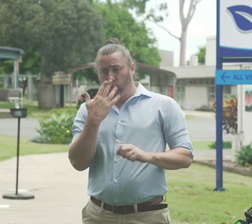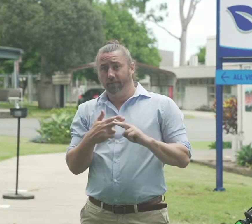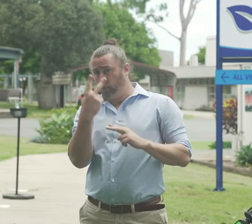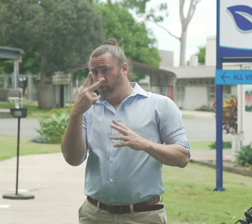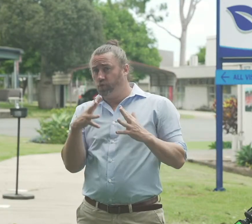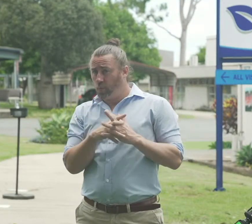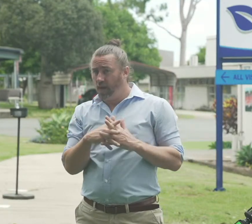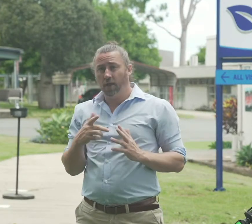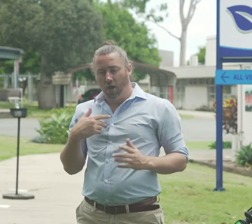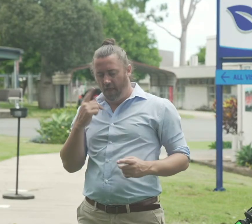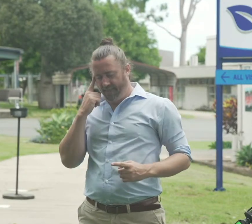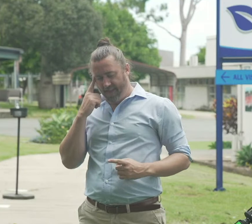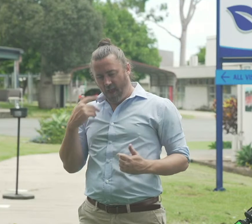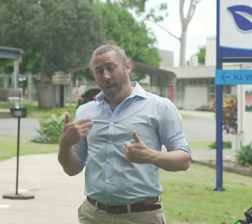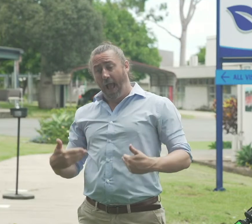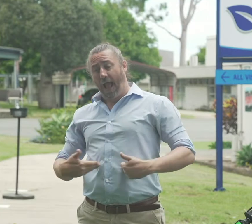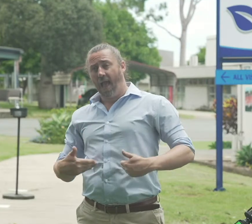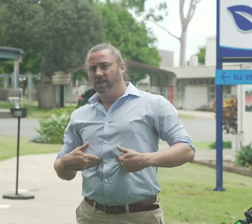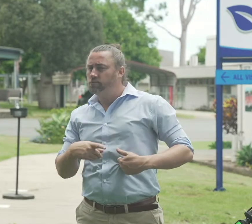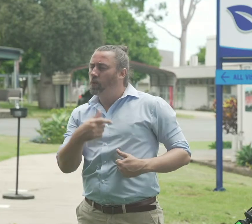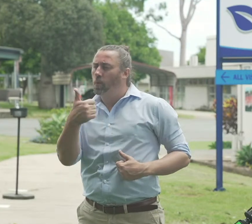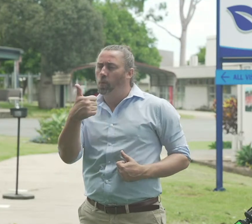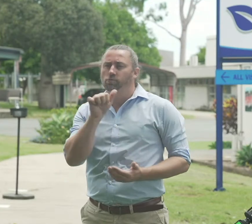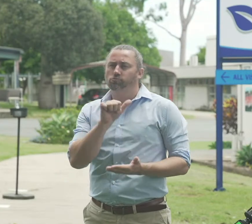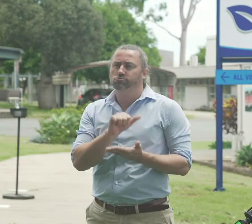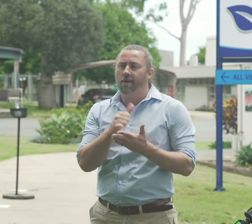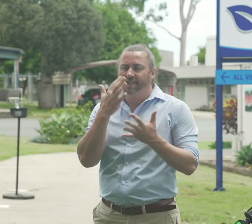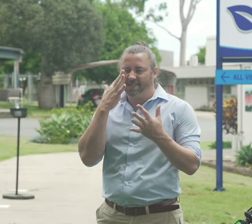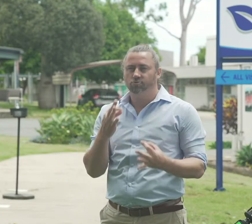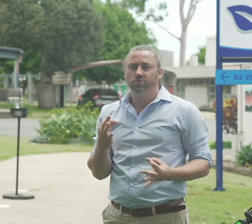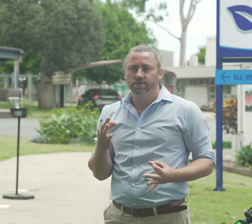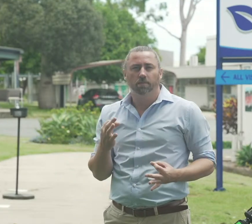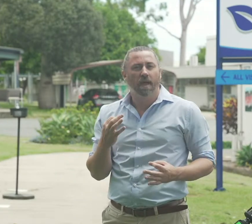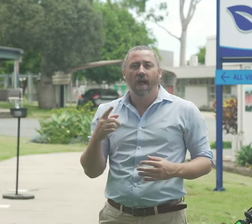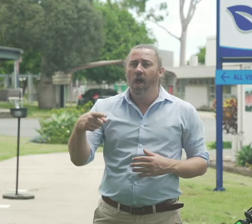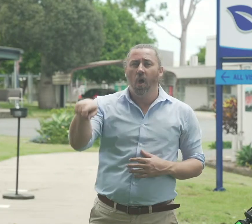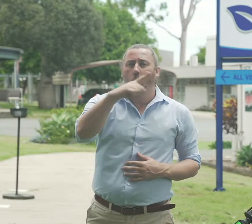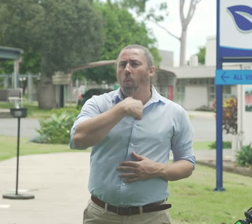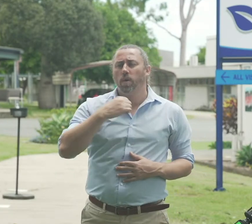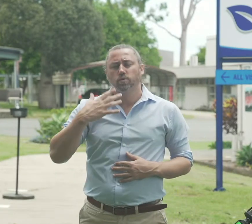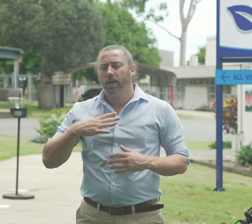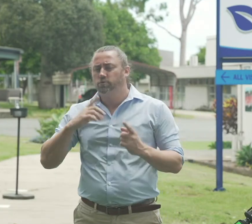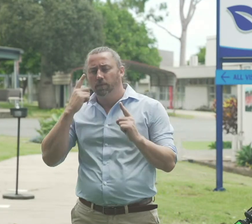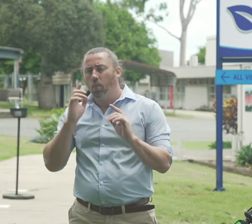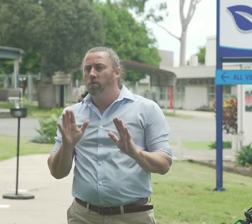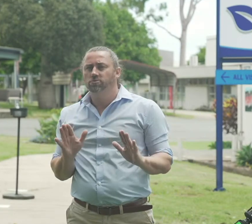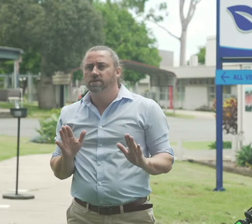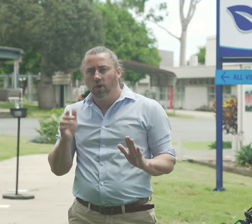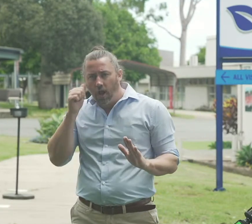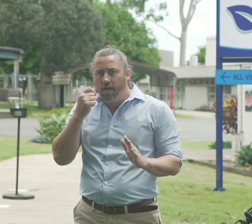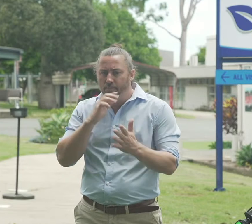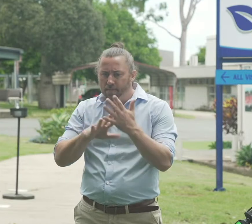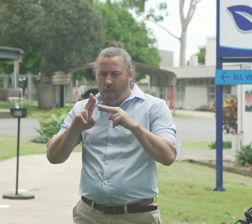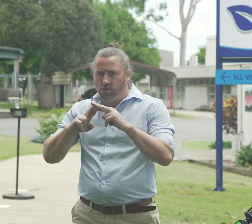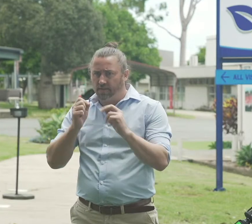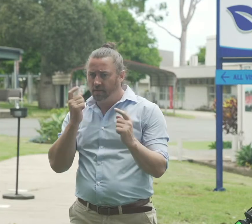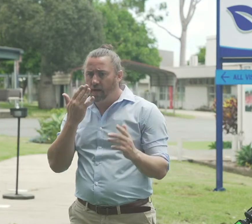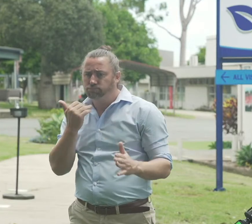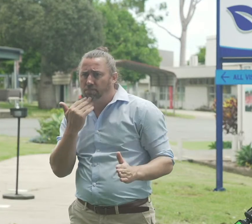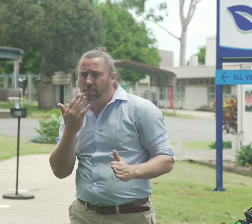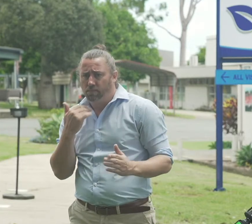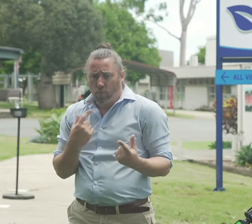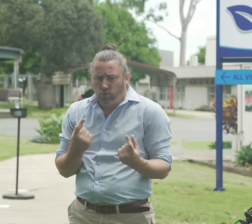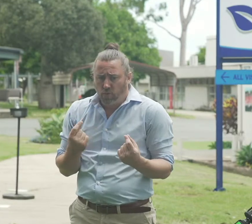But I must emphasise to parents, I would not be unduly concerned about this virus. I know there are a lot of anxious parents out there. Please don't